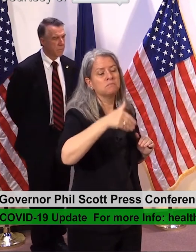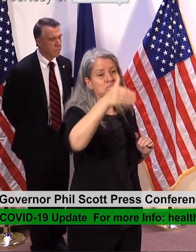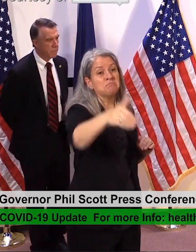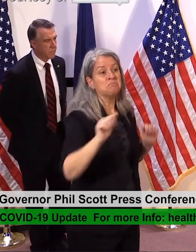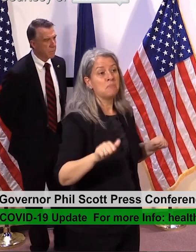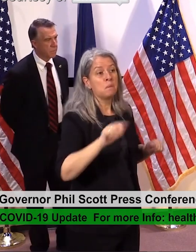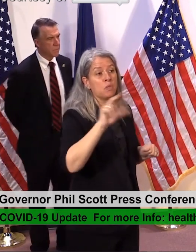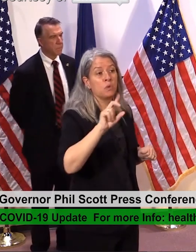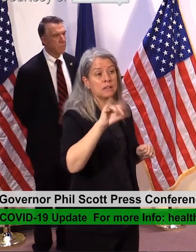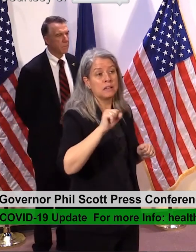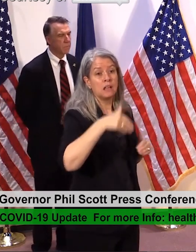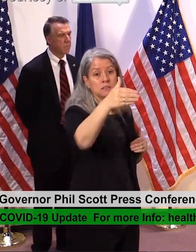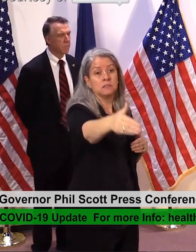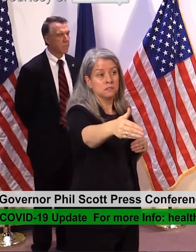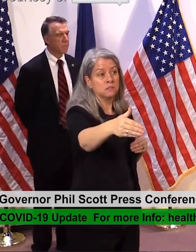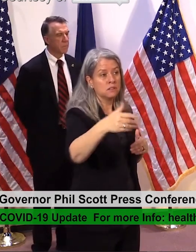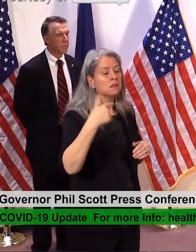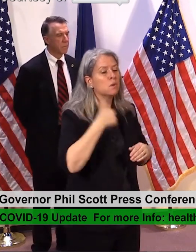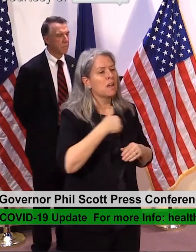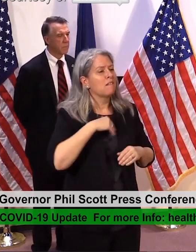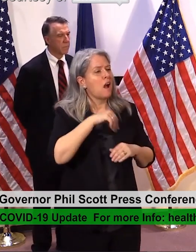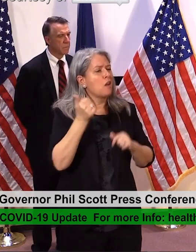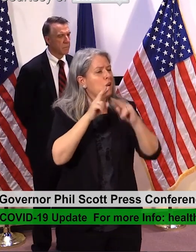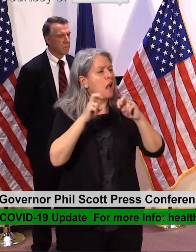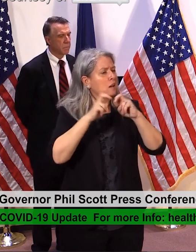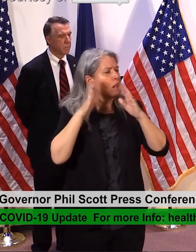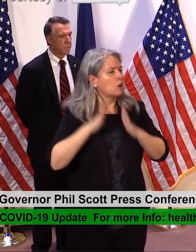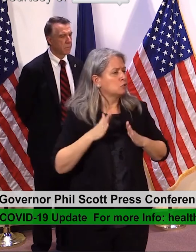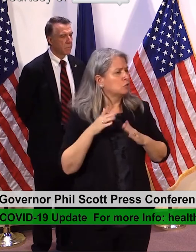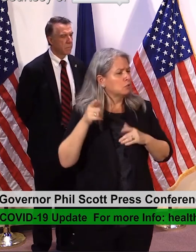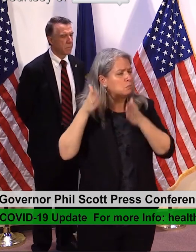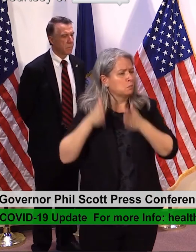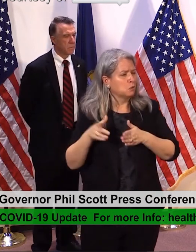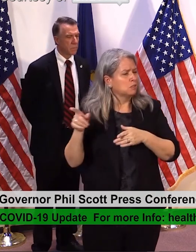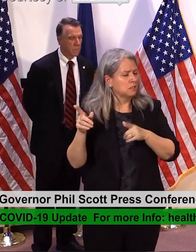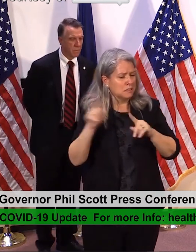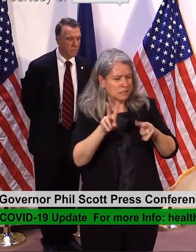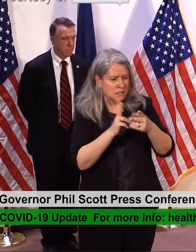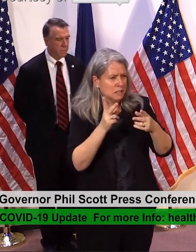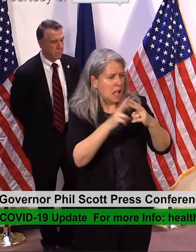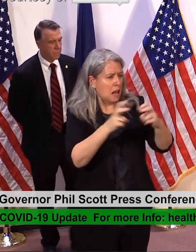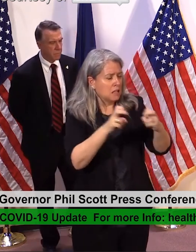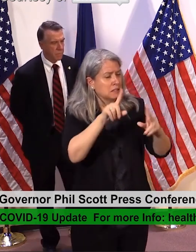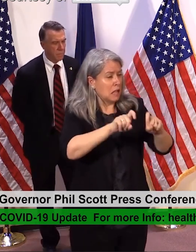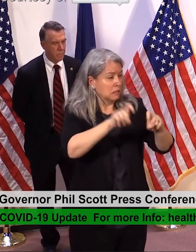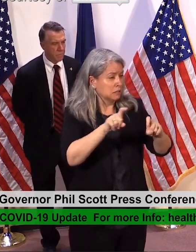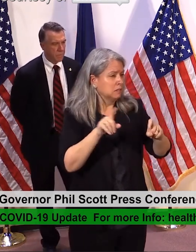second analyzer come online at the health department laboratory, which actually has a